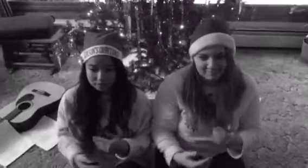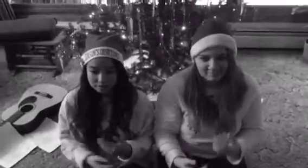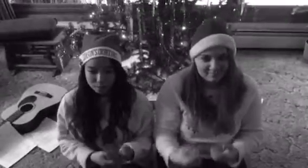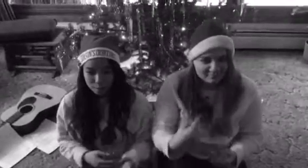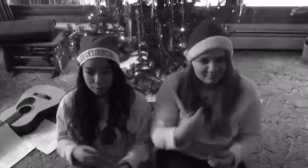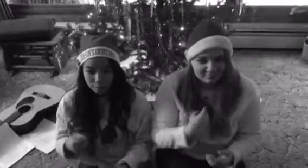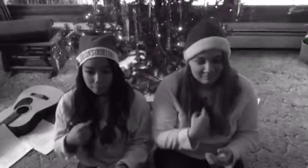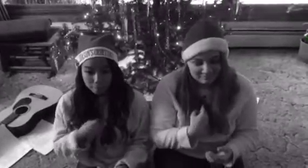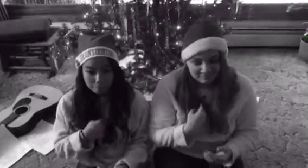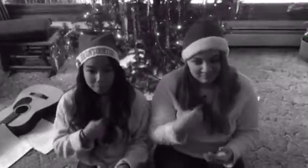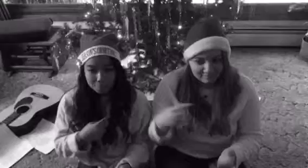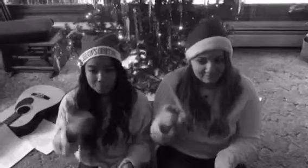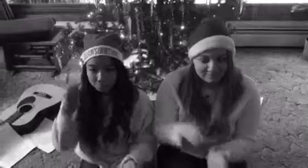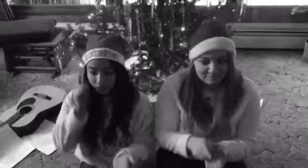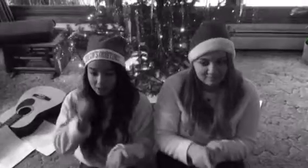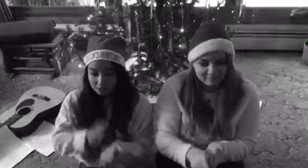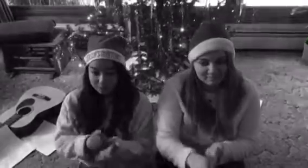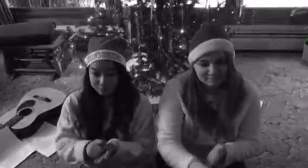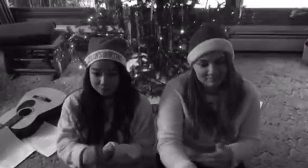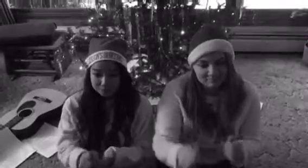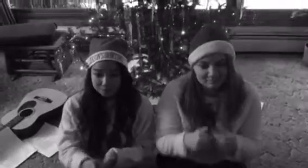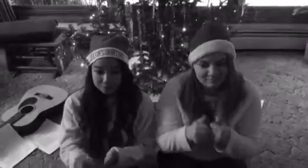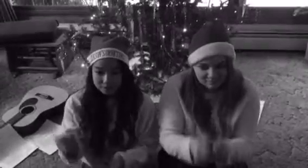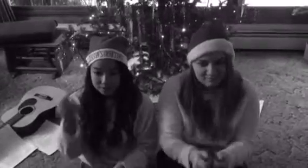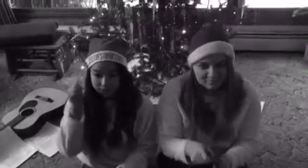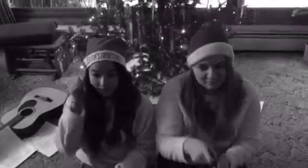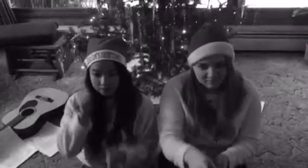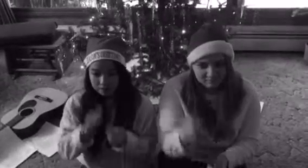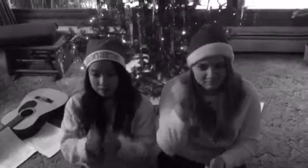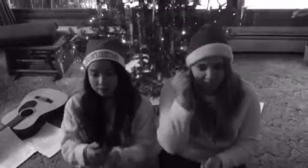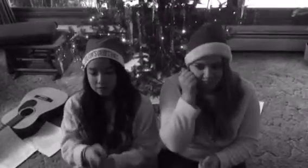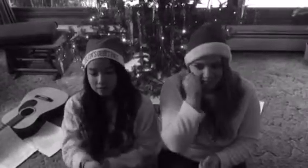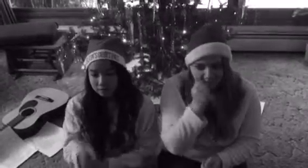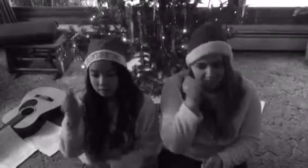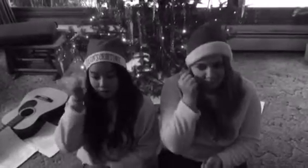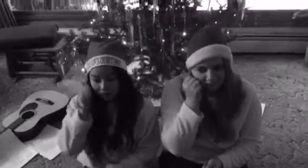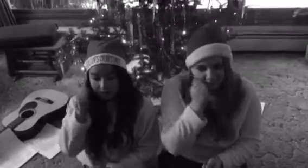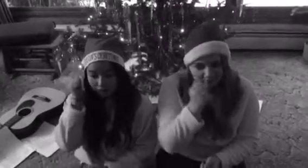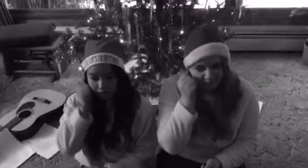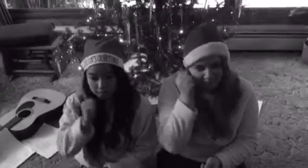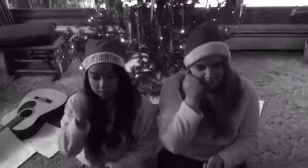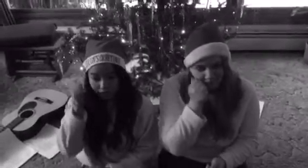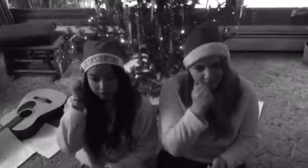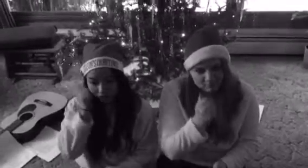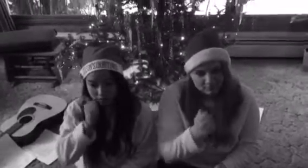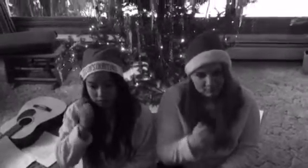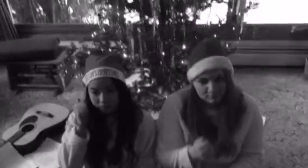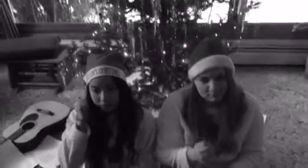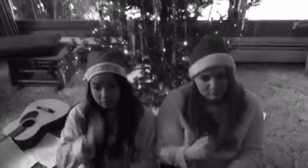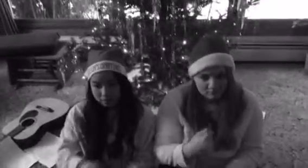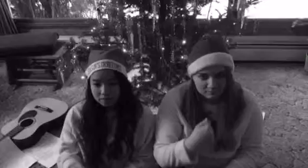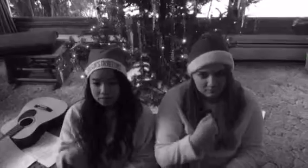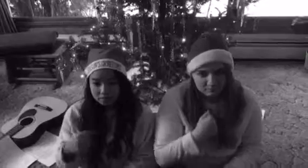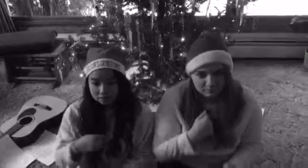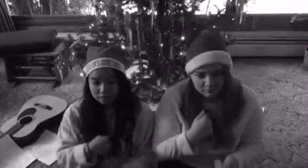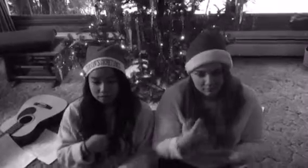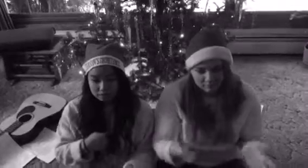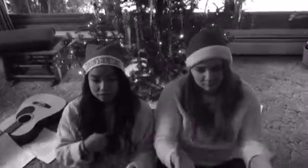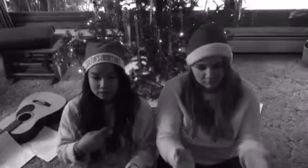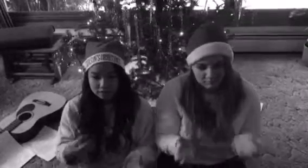Well, me, I fall in love with you every single day And I just